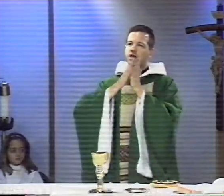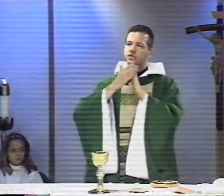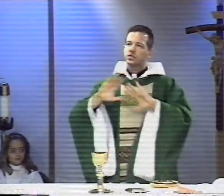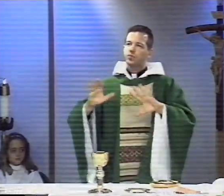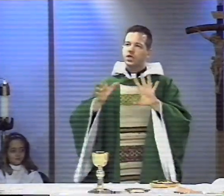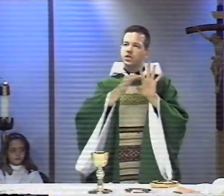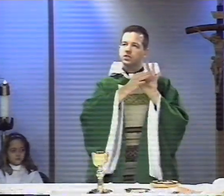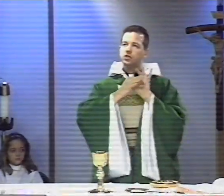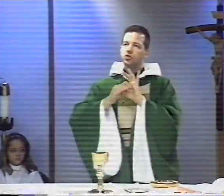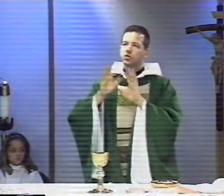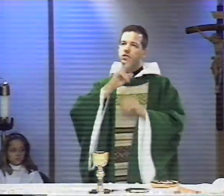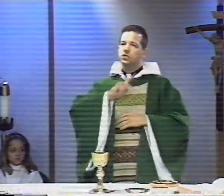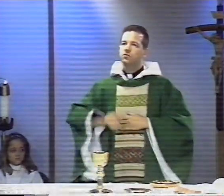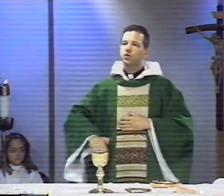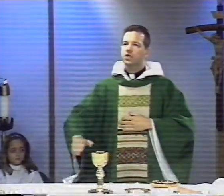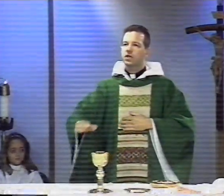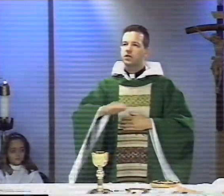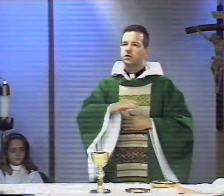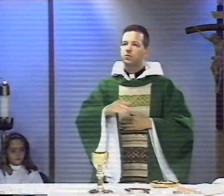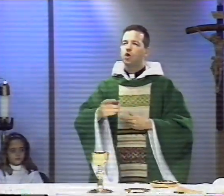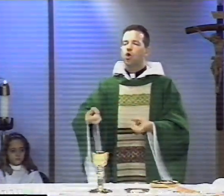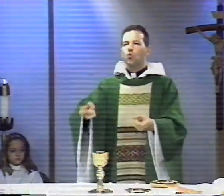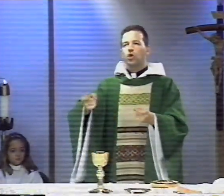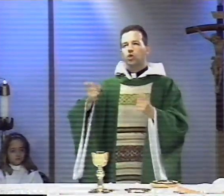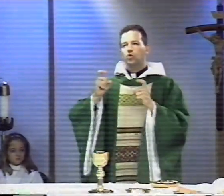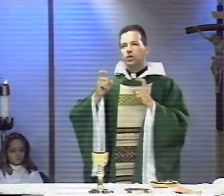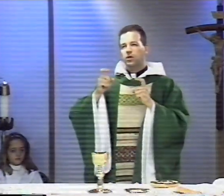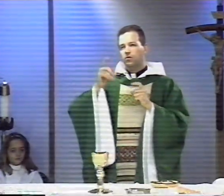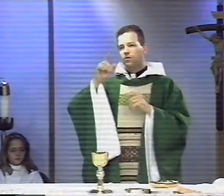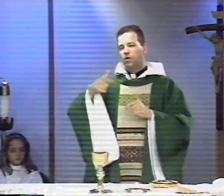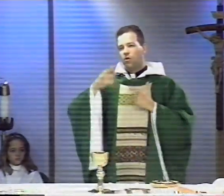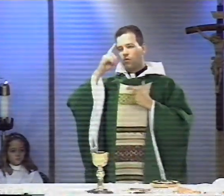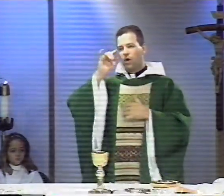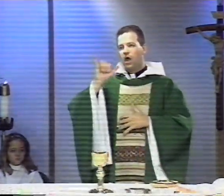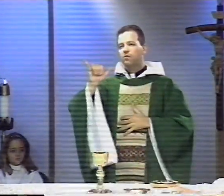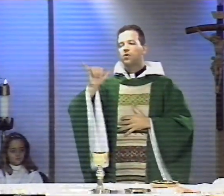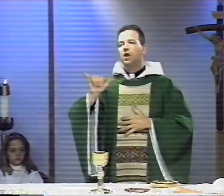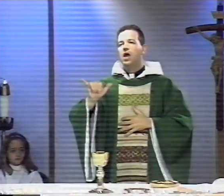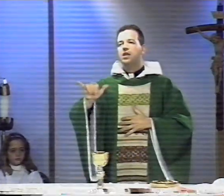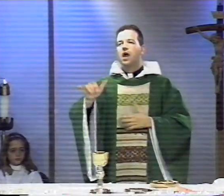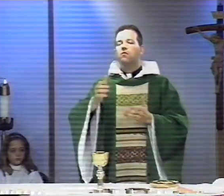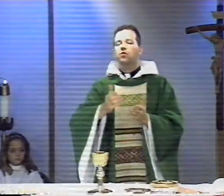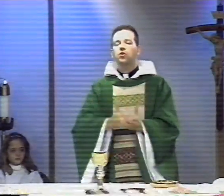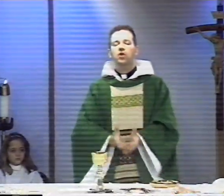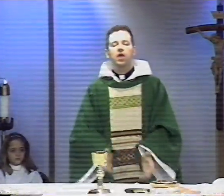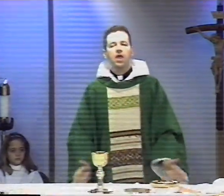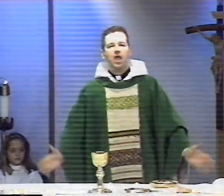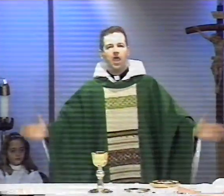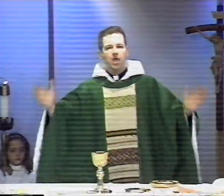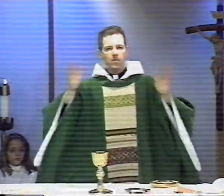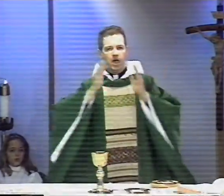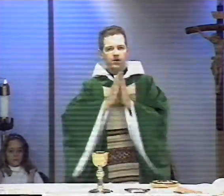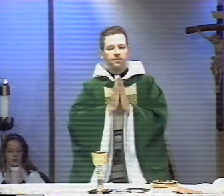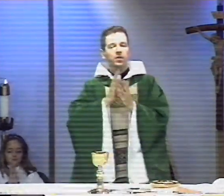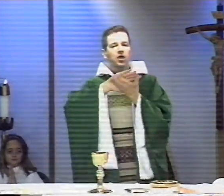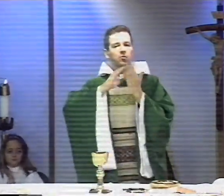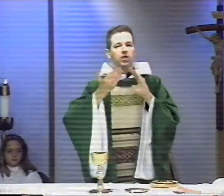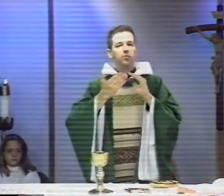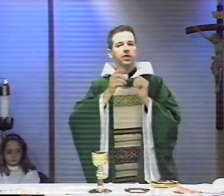the peace and unity of your kingdom, where you live forever and ever. Amen. Amen. May the peace